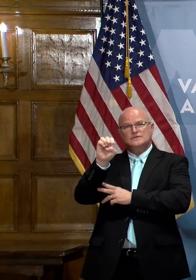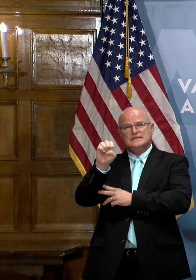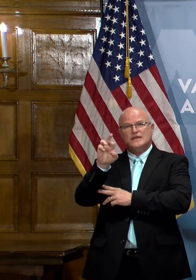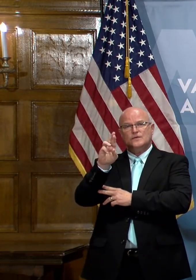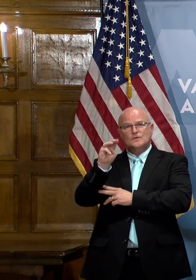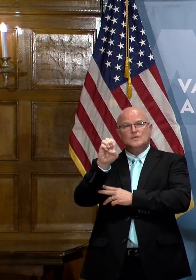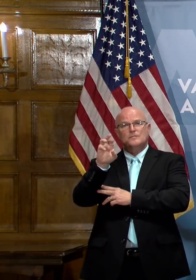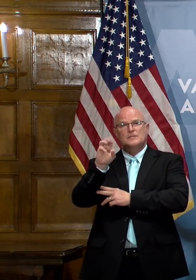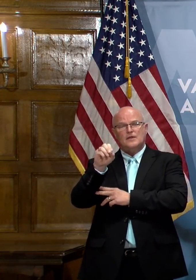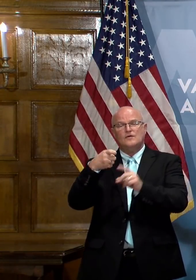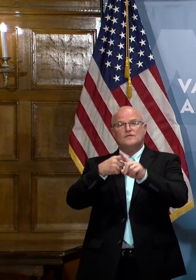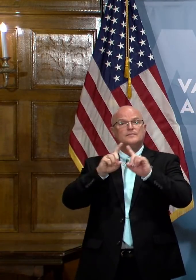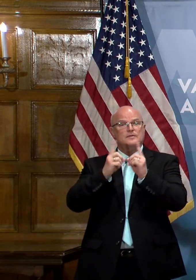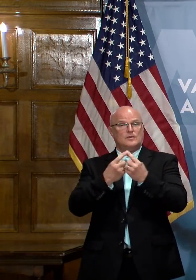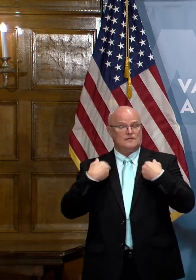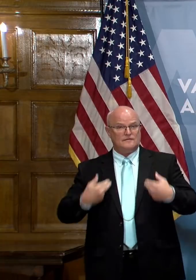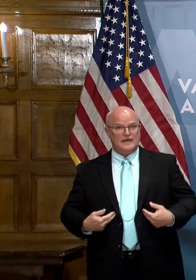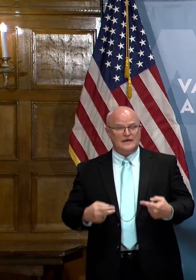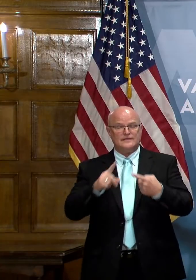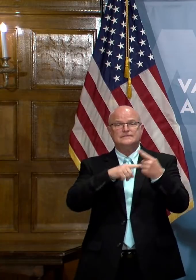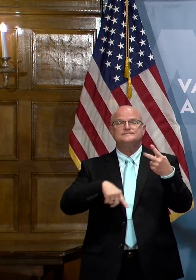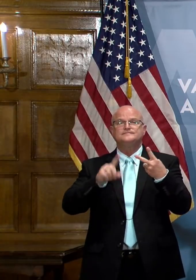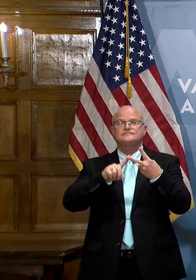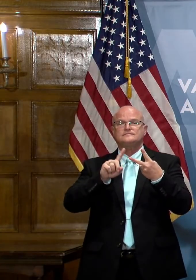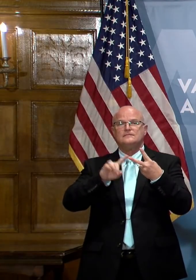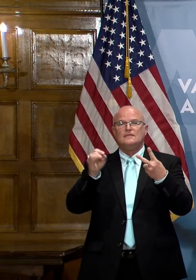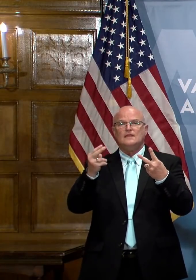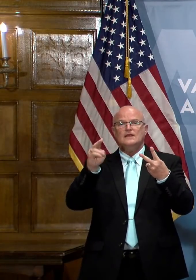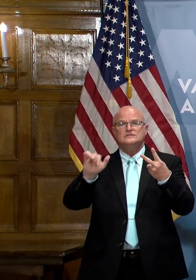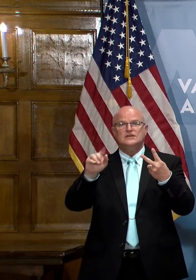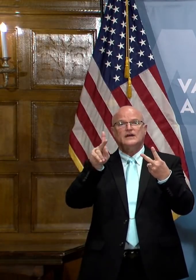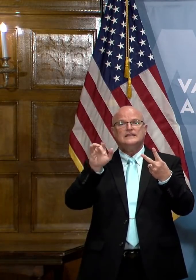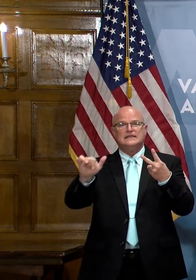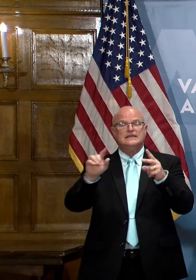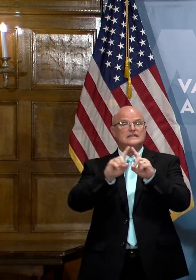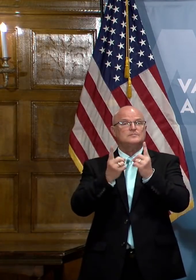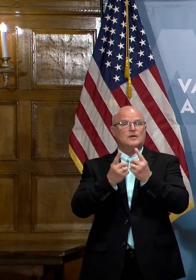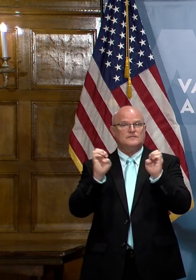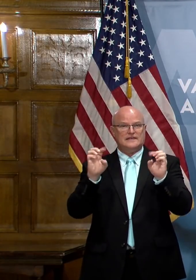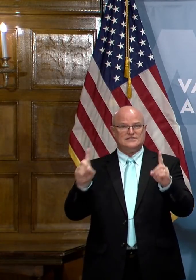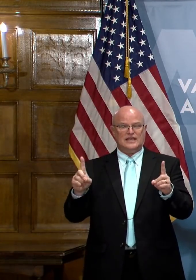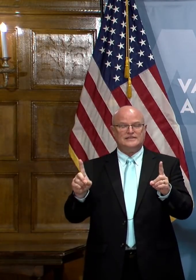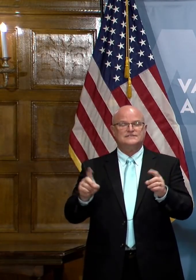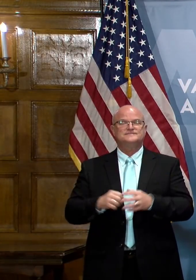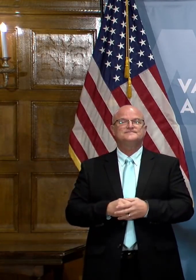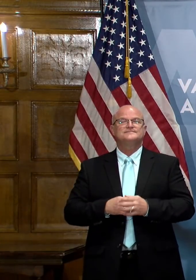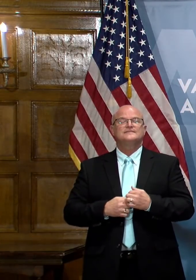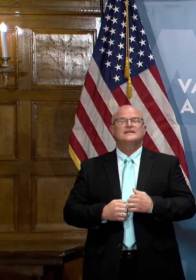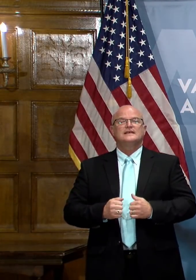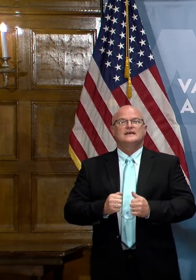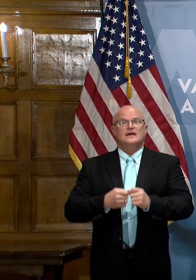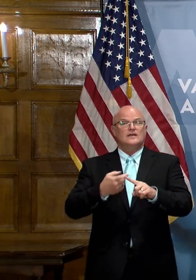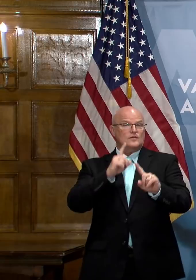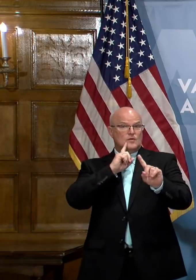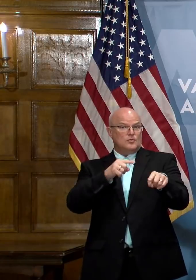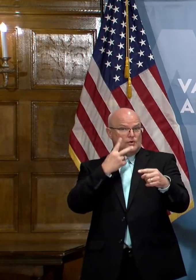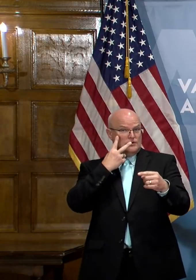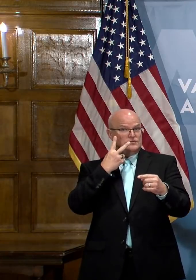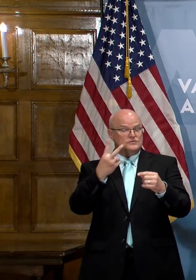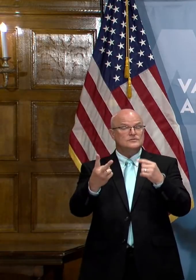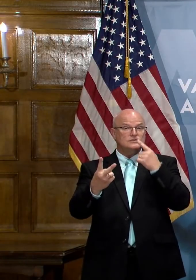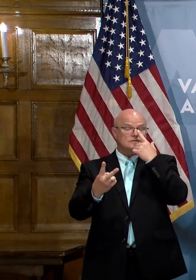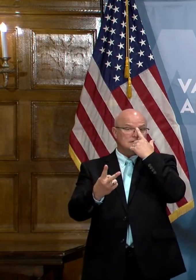Health and also Secretary Johnny Key of the Department of Education. From the report that you'll